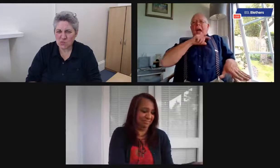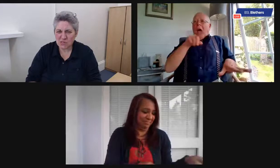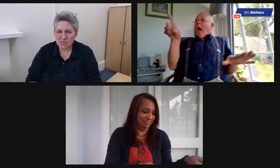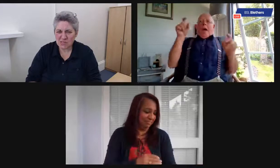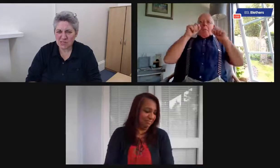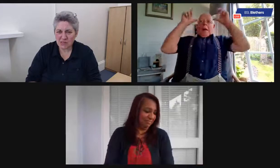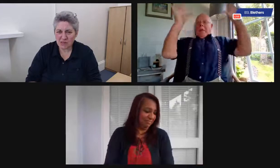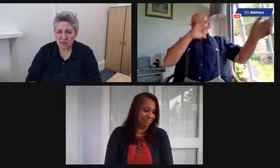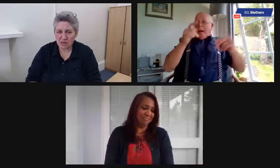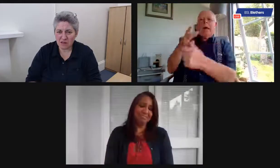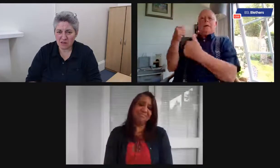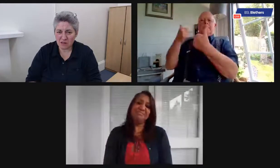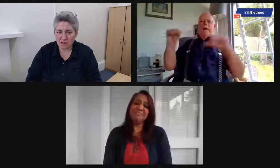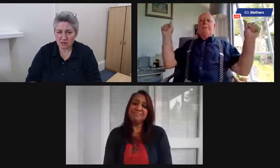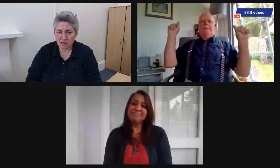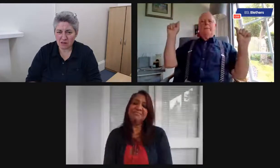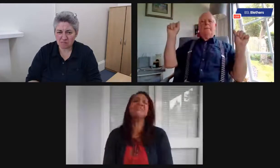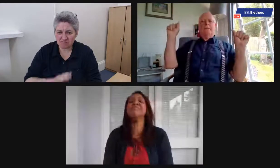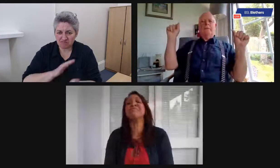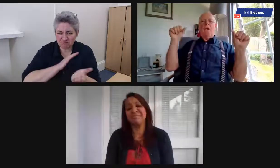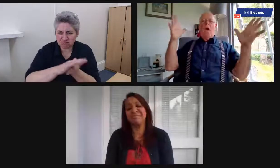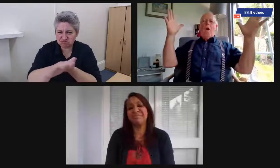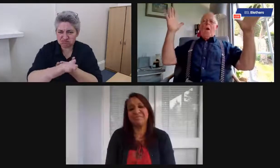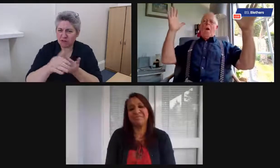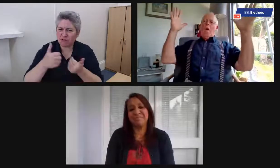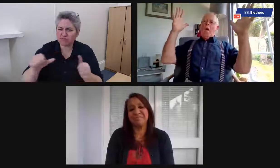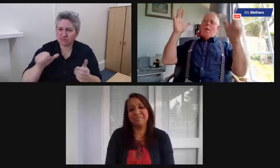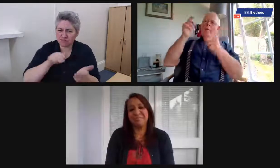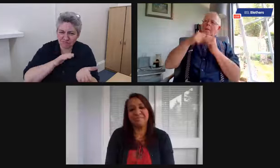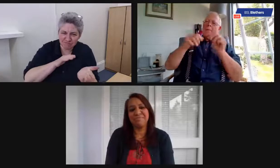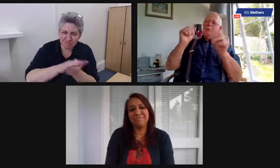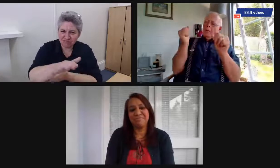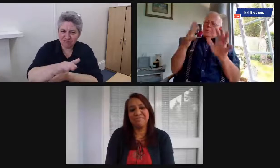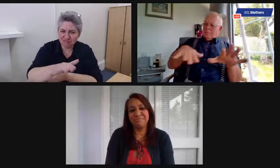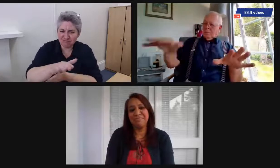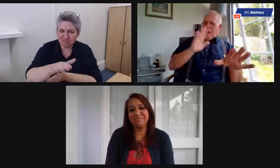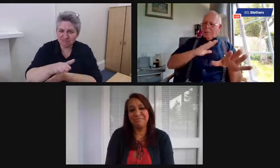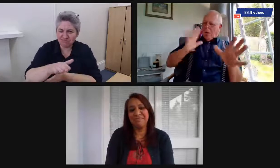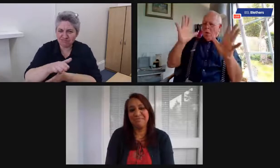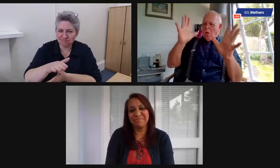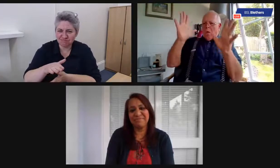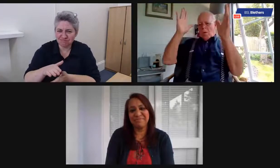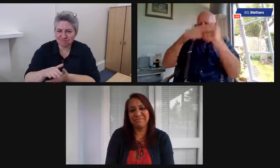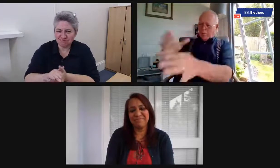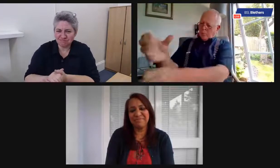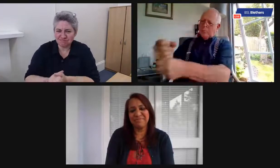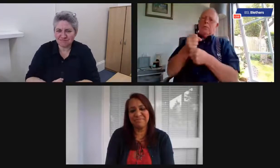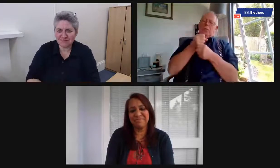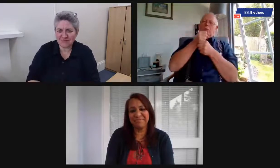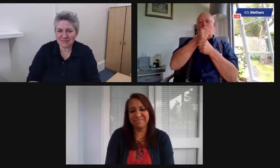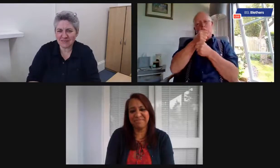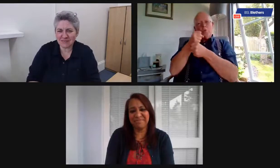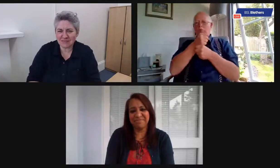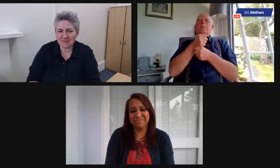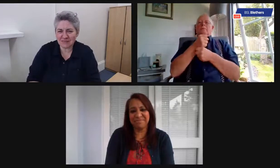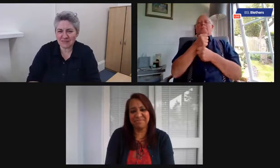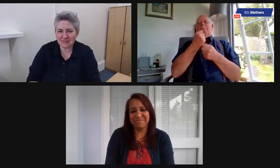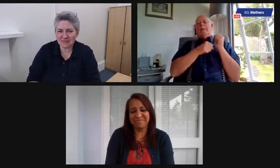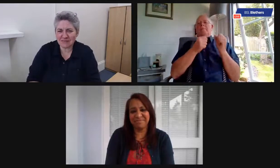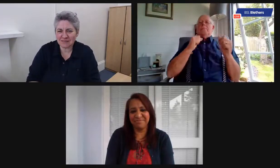standing on thistles. And as they did so, they're trying to creep up on the sleeping Scottish Oh, soldiers, but they were standing on these thistles and yelling. And so